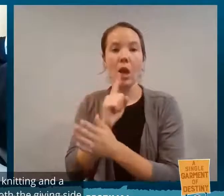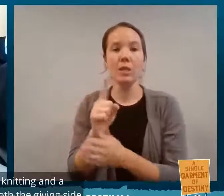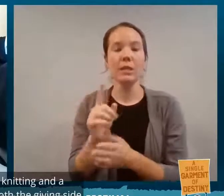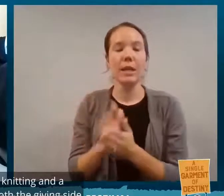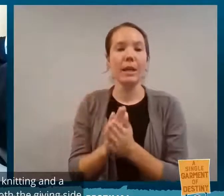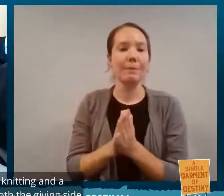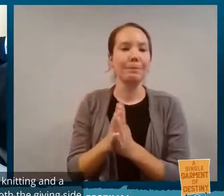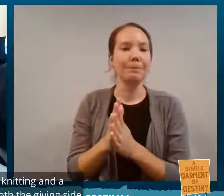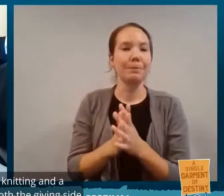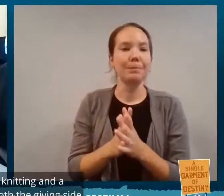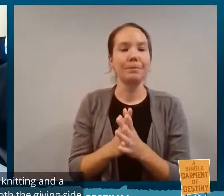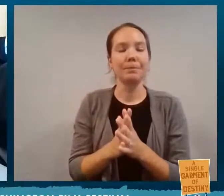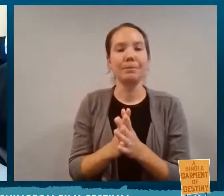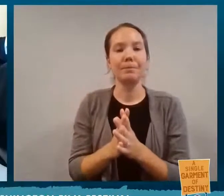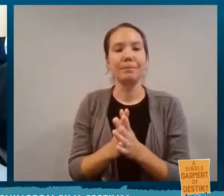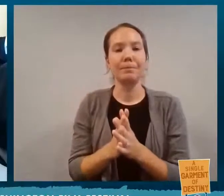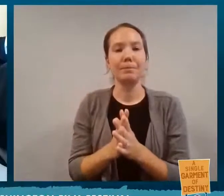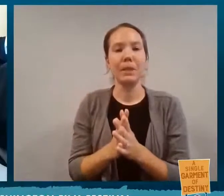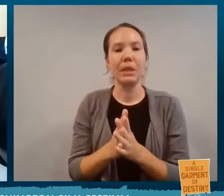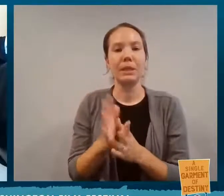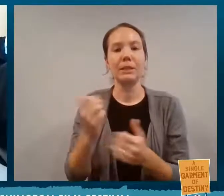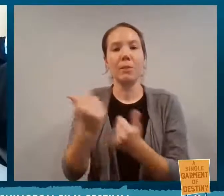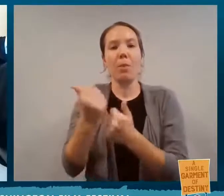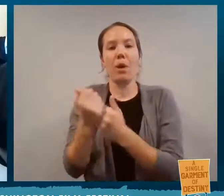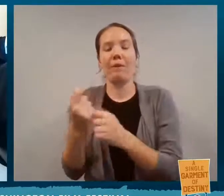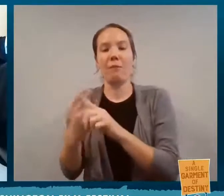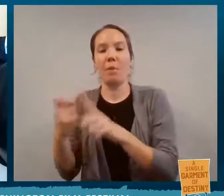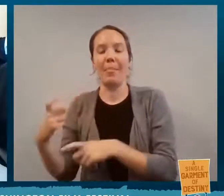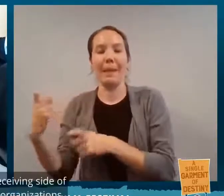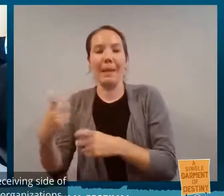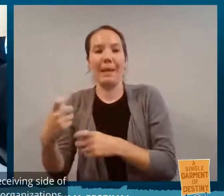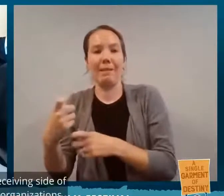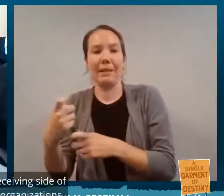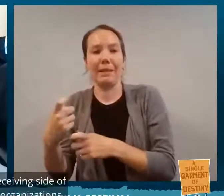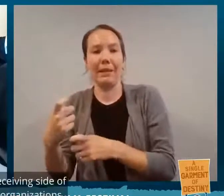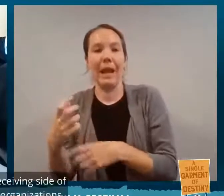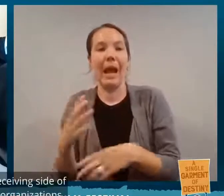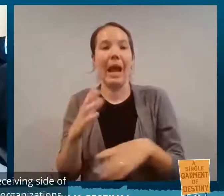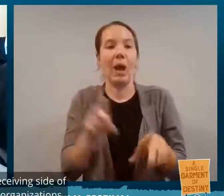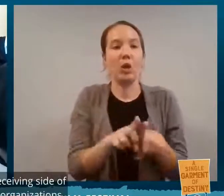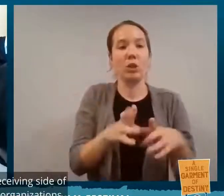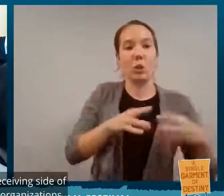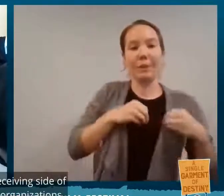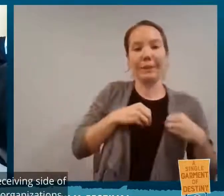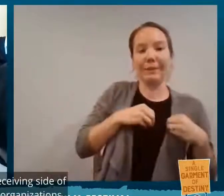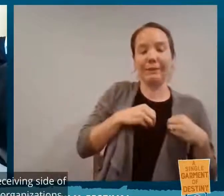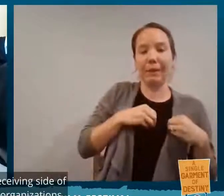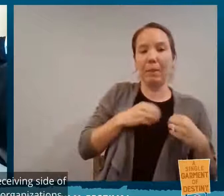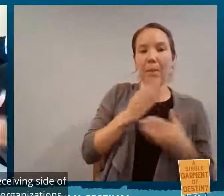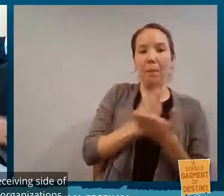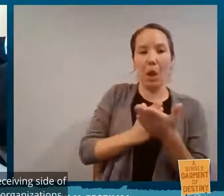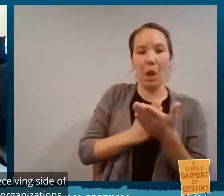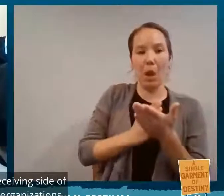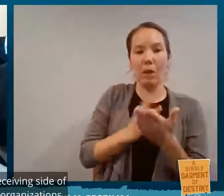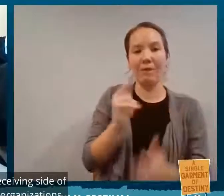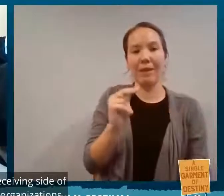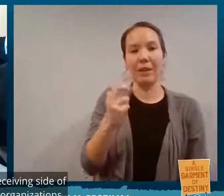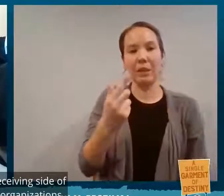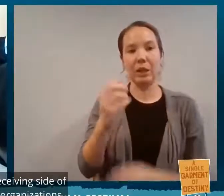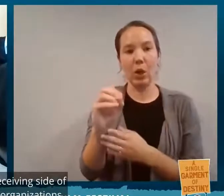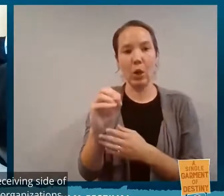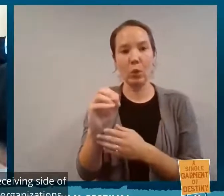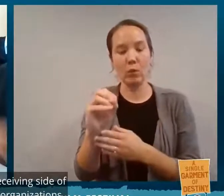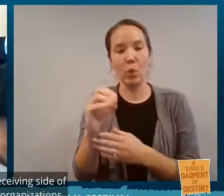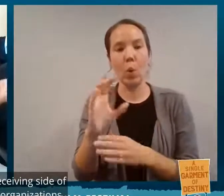knitting and a support on both the giving side and the receiving side of NGOs,